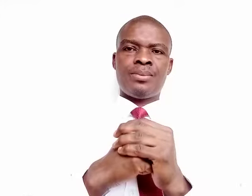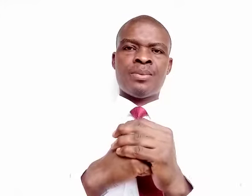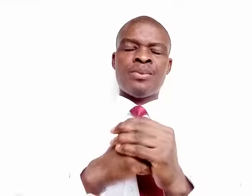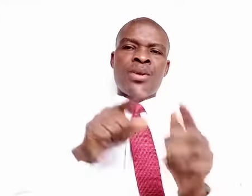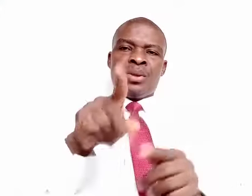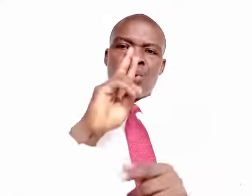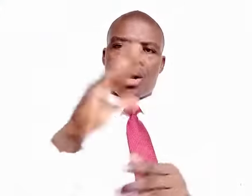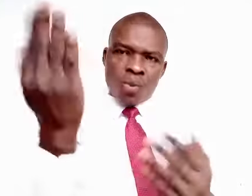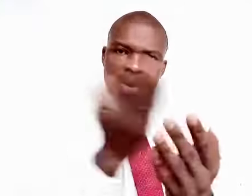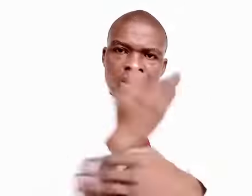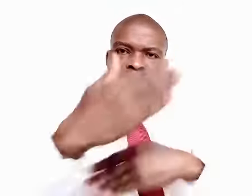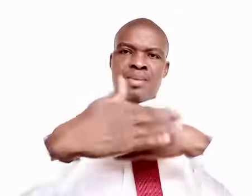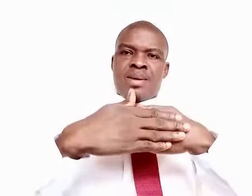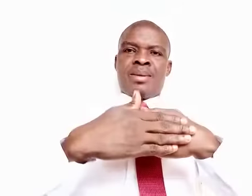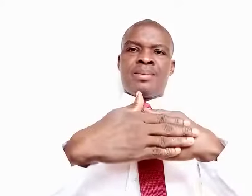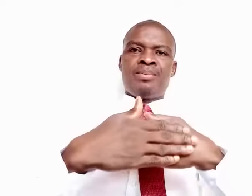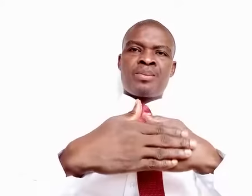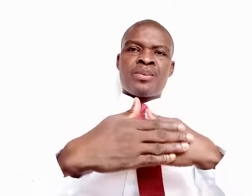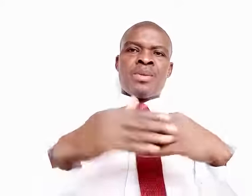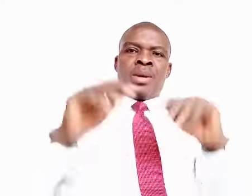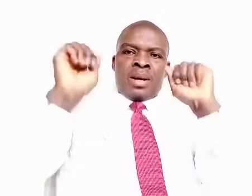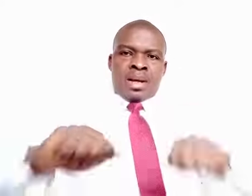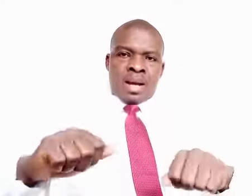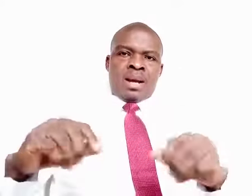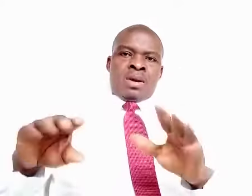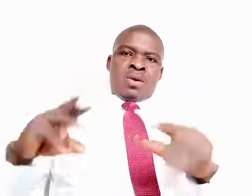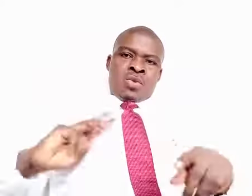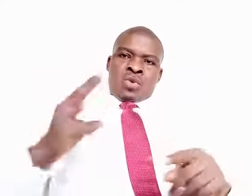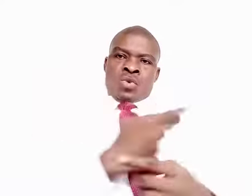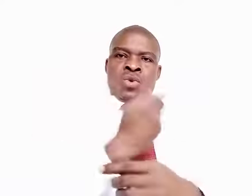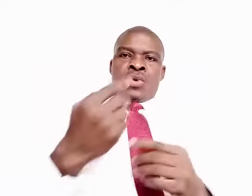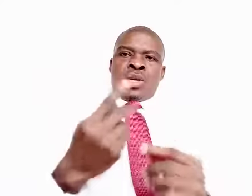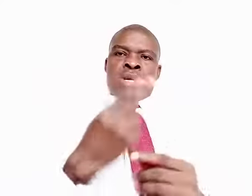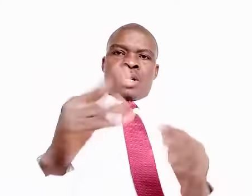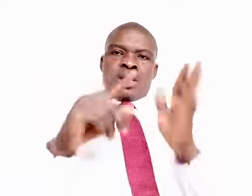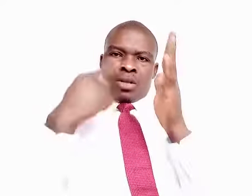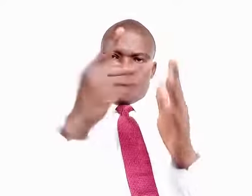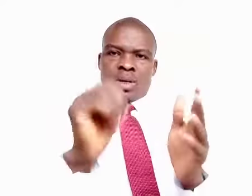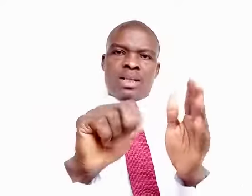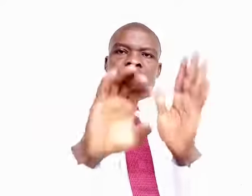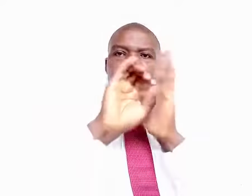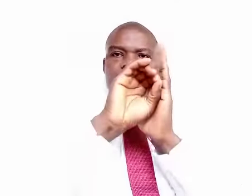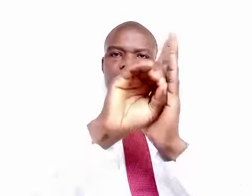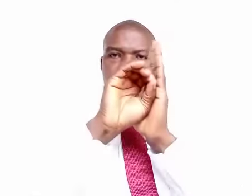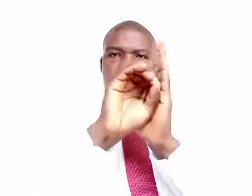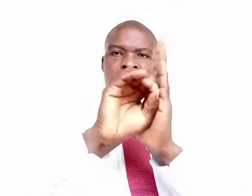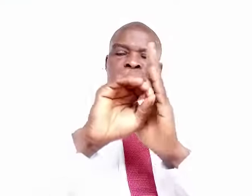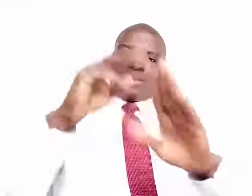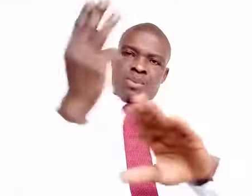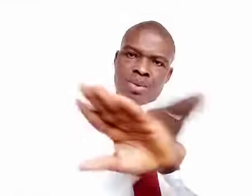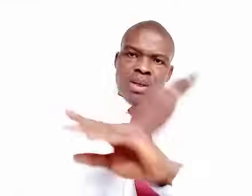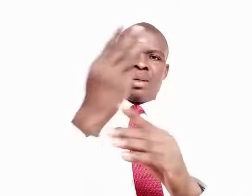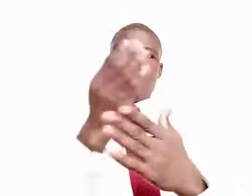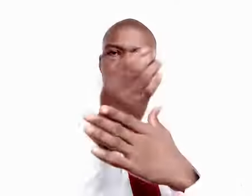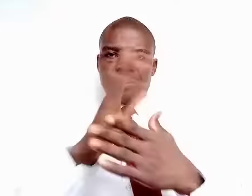You are welcome back. Can we consider this example on addition and subtraction? Example, in